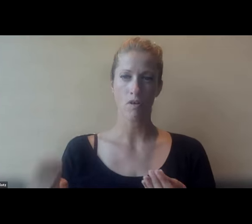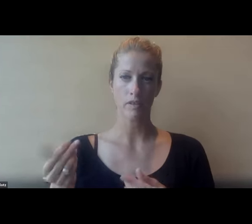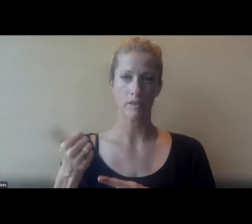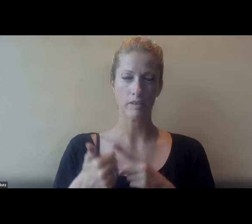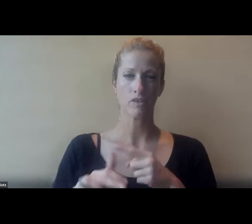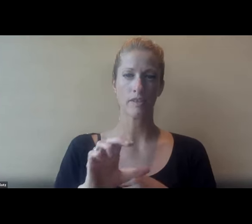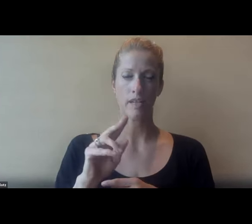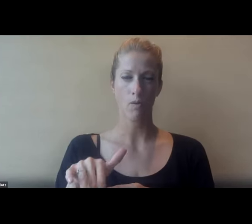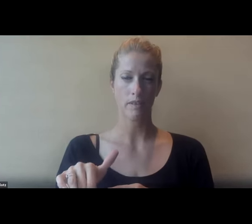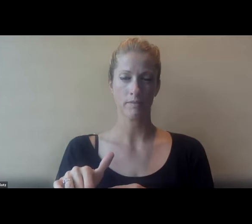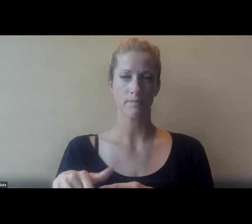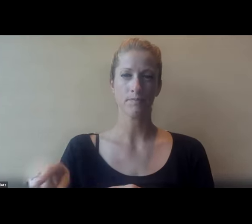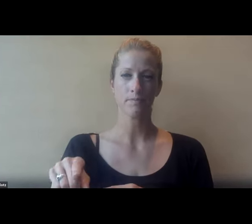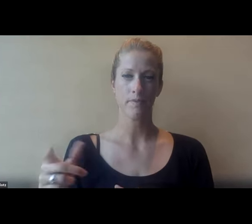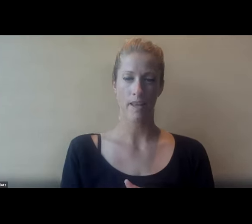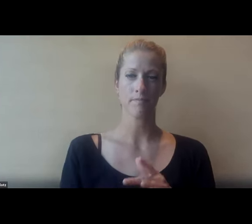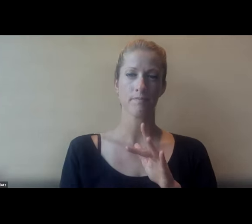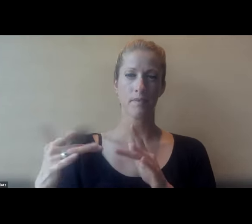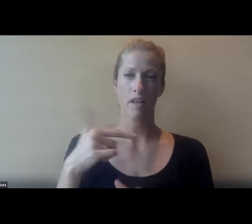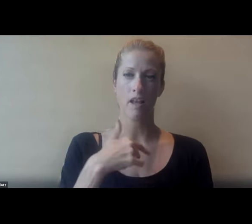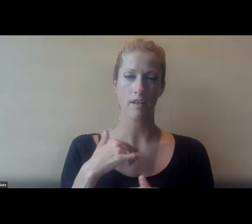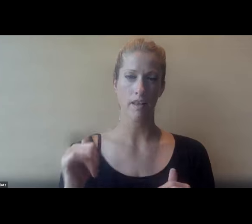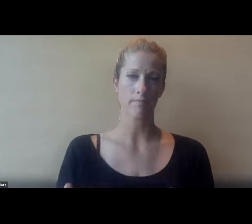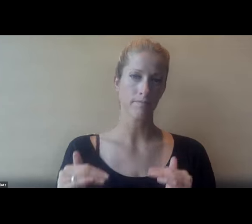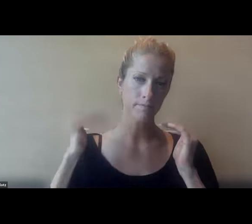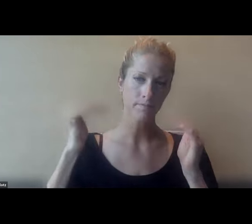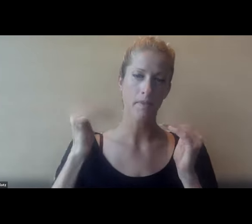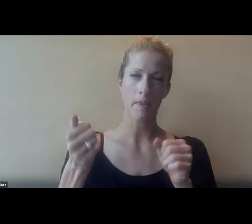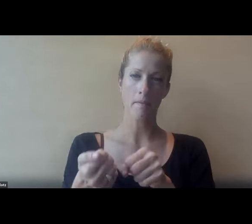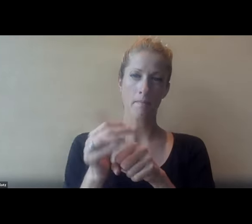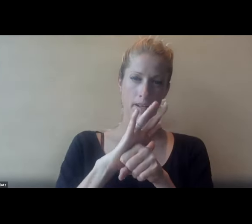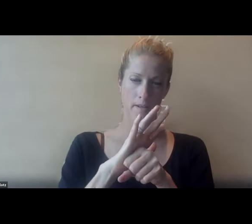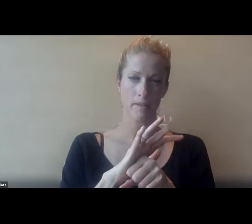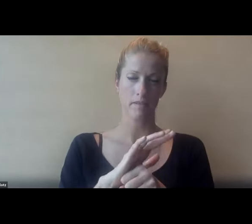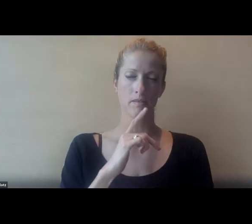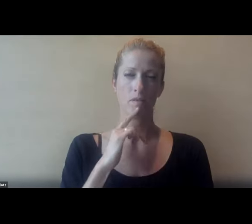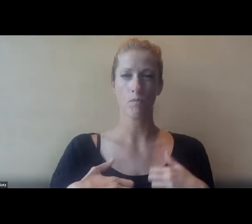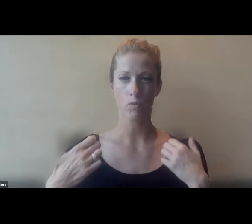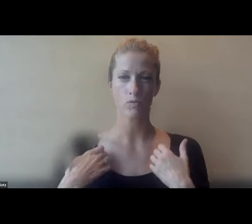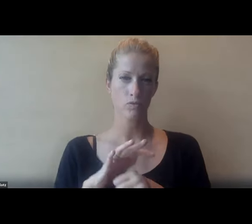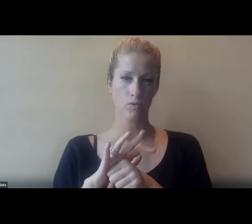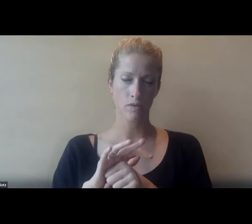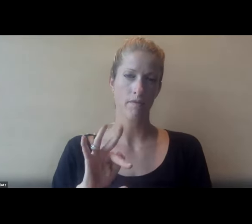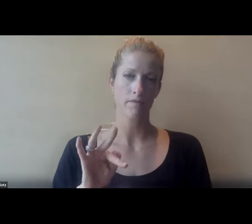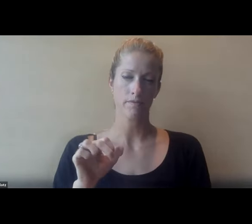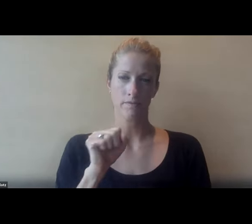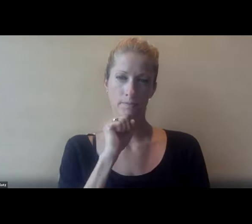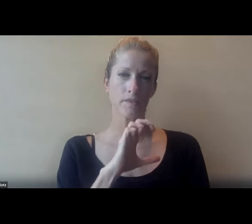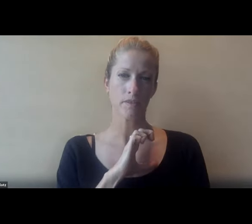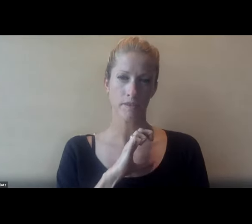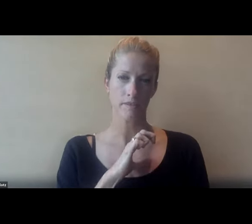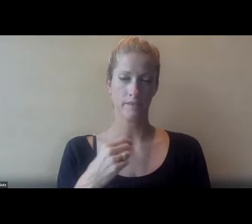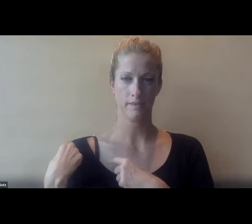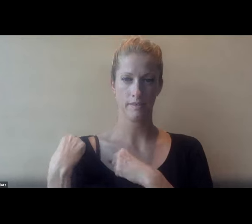to us during the height of the pandemic, noting the emotional stress and isolation of seniors. And since